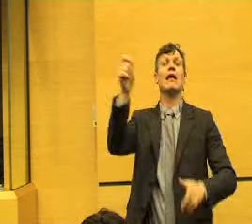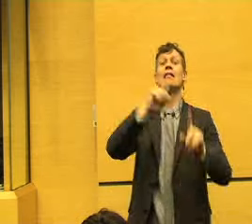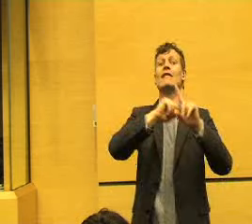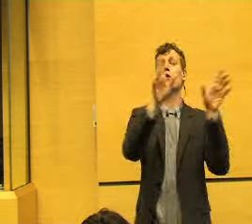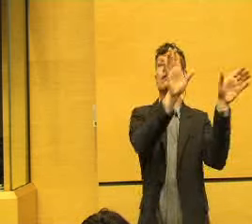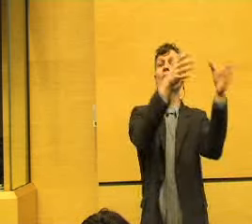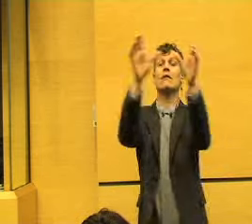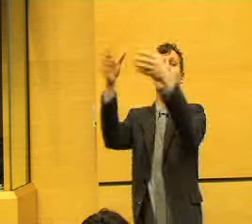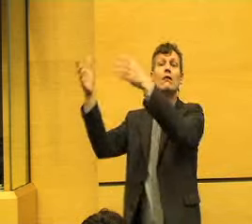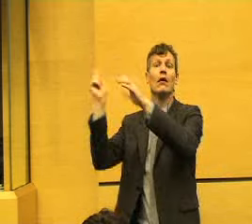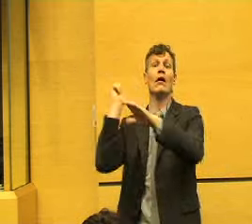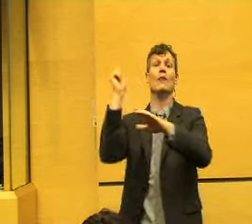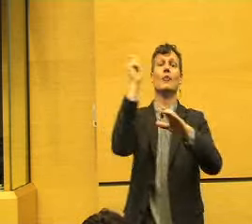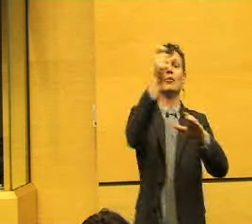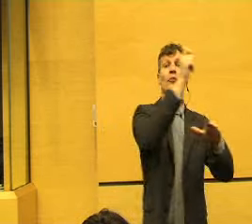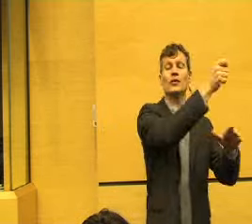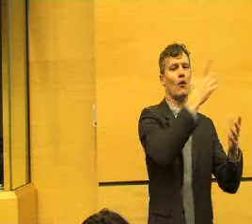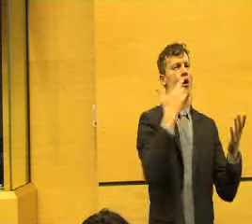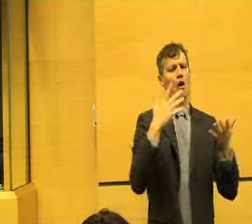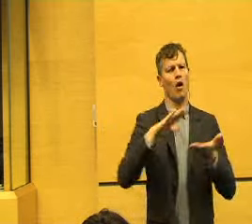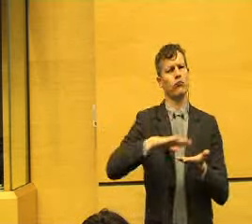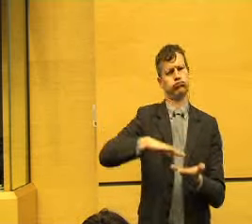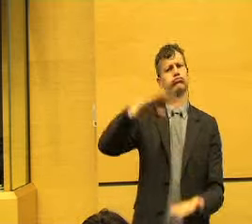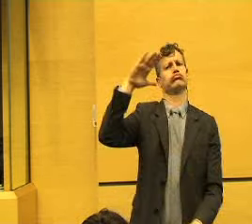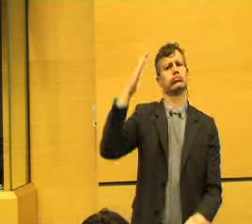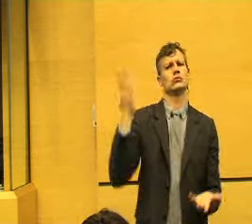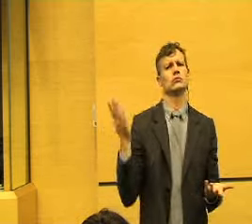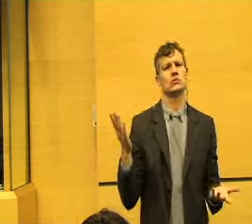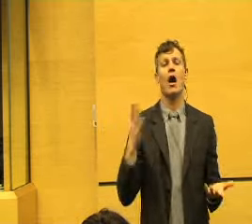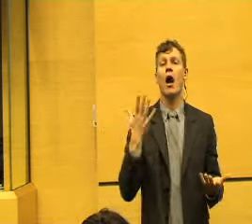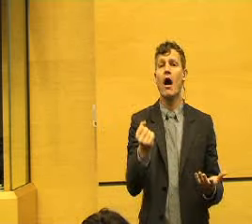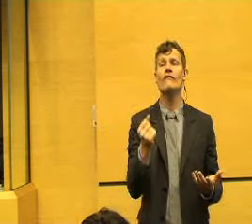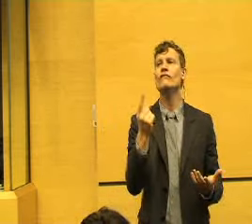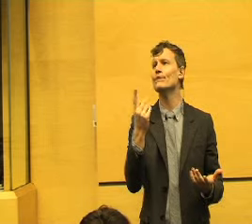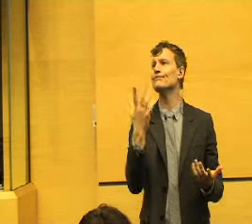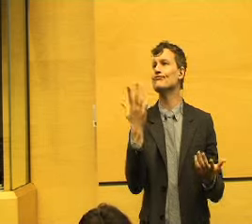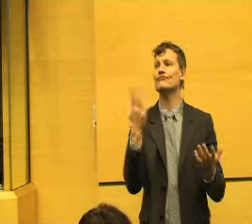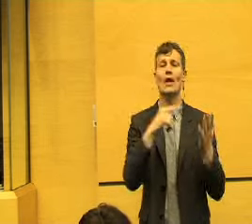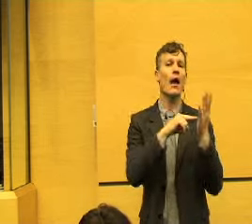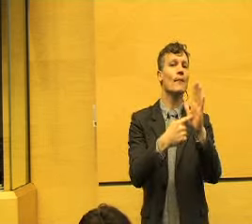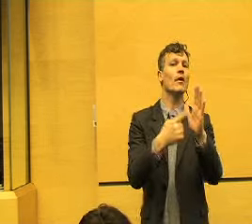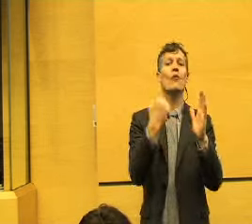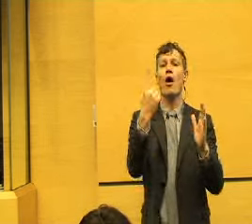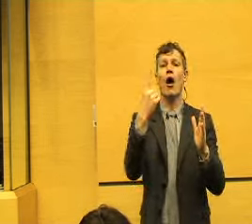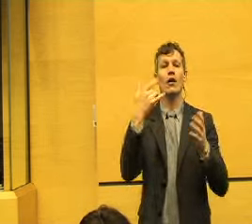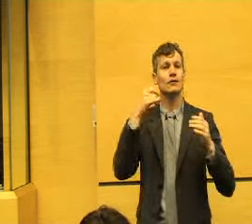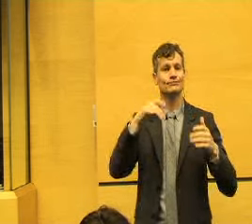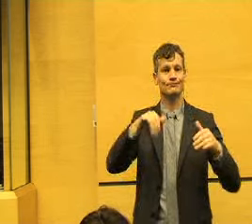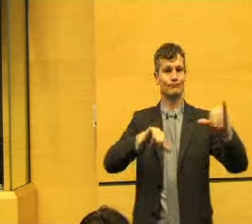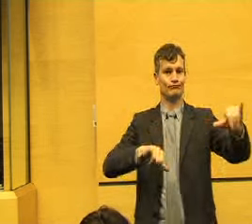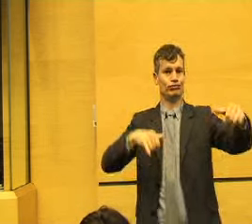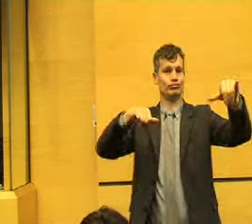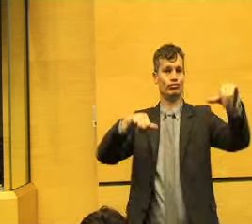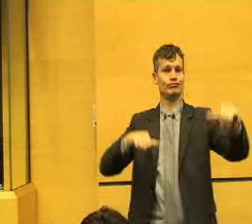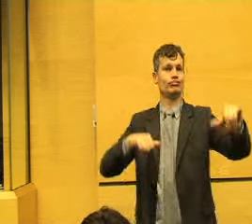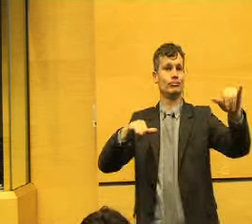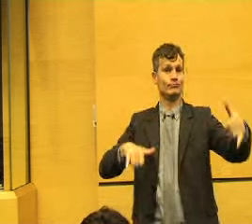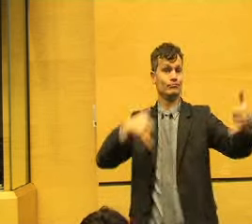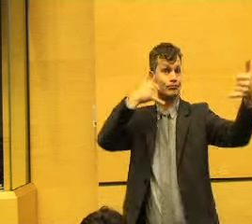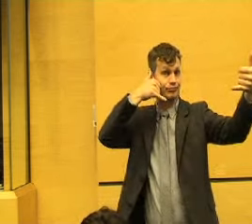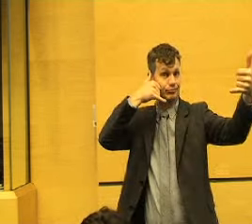For example, from 1300 hotline service, only in 2015 there are